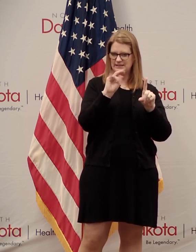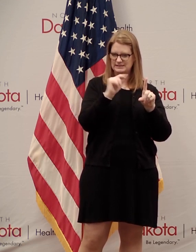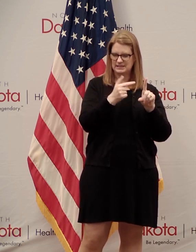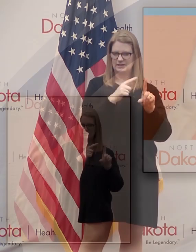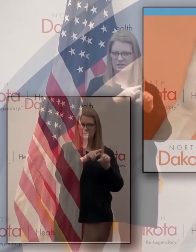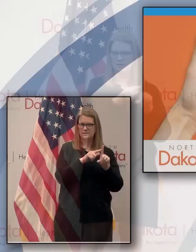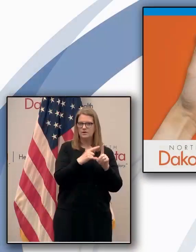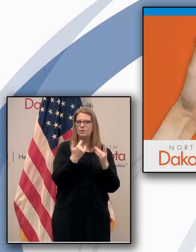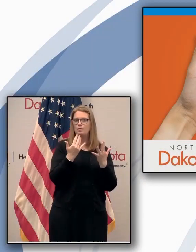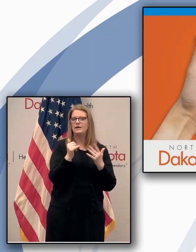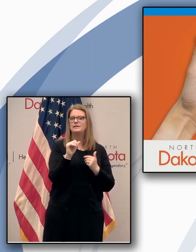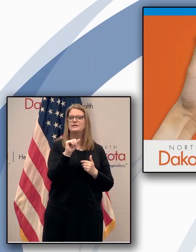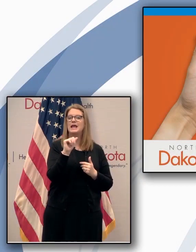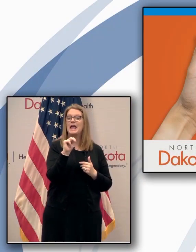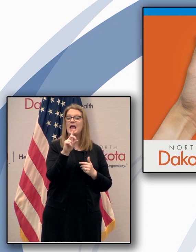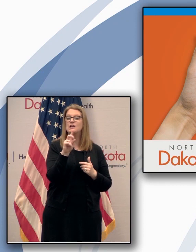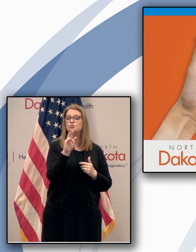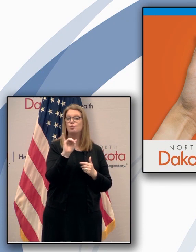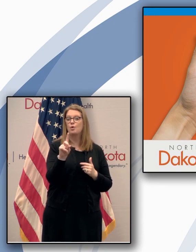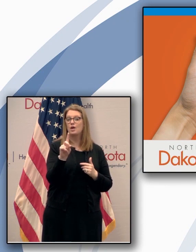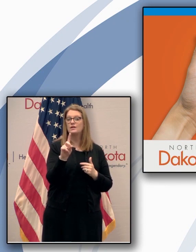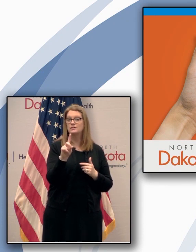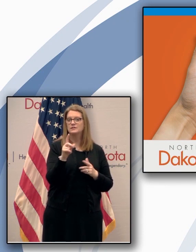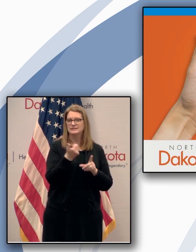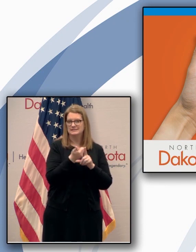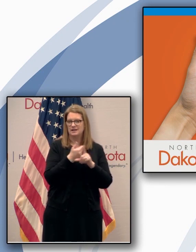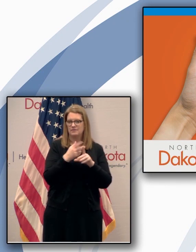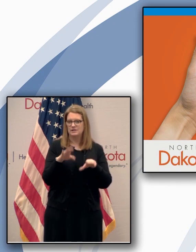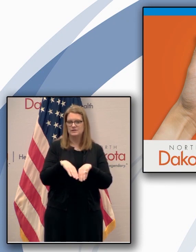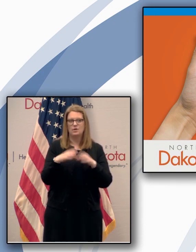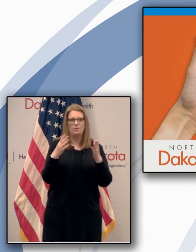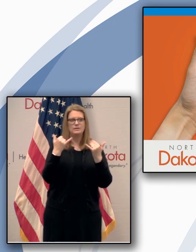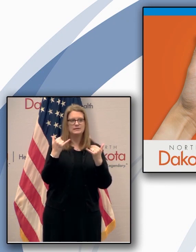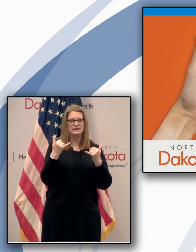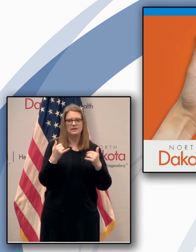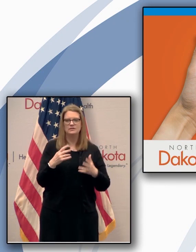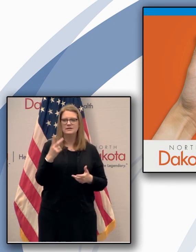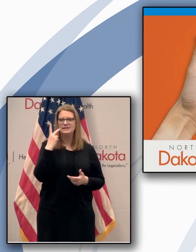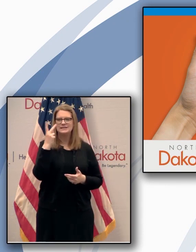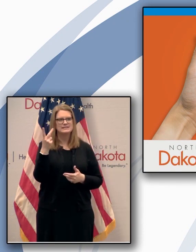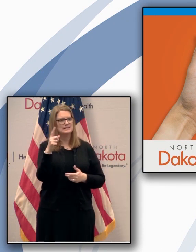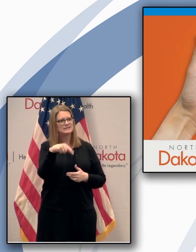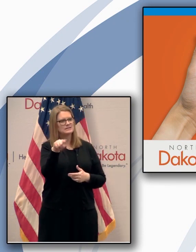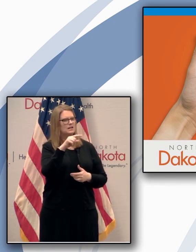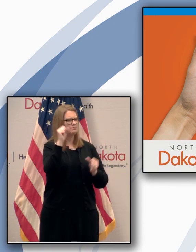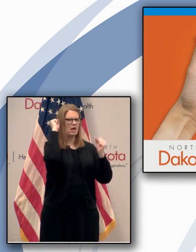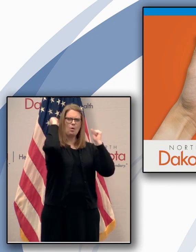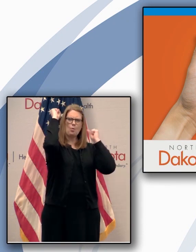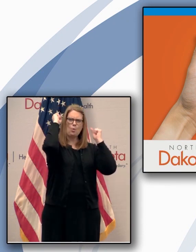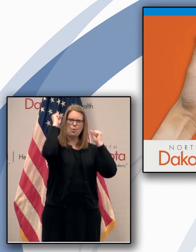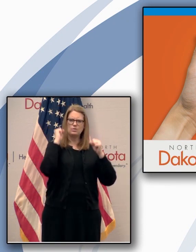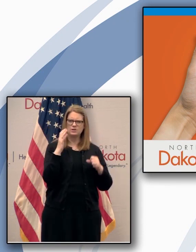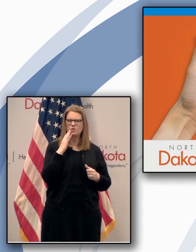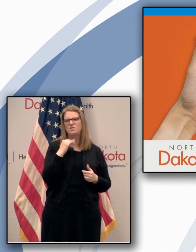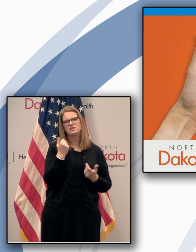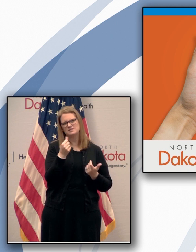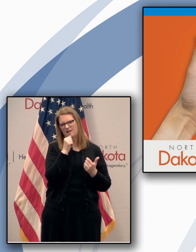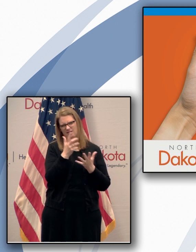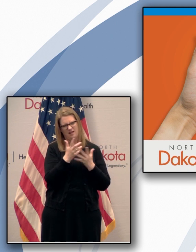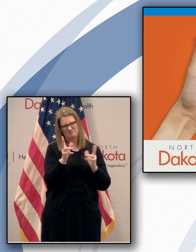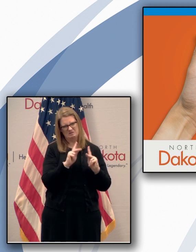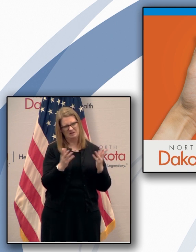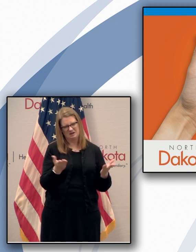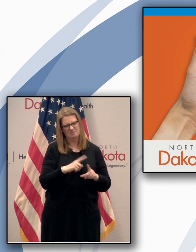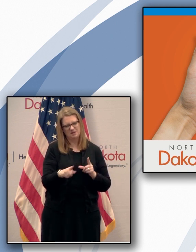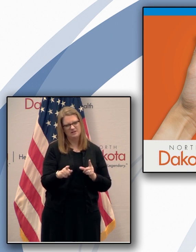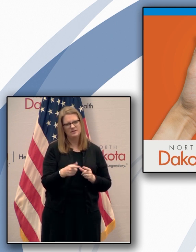version, the Android version of Care 19 is coming out today. I see some fist pumping going on right here in our limited audience, but I want to thank